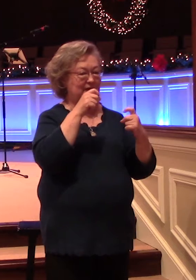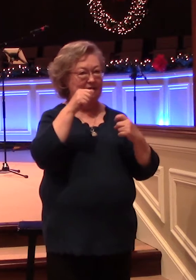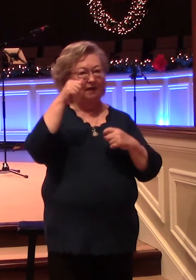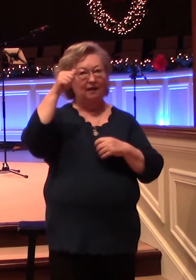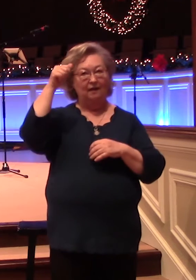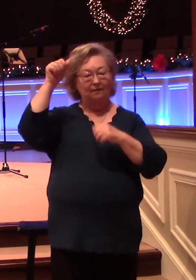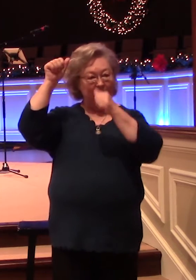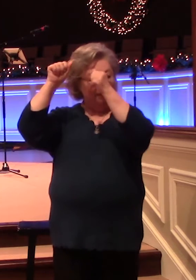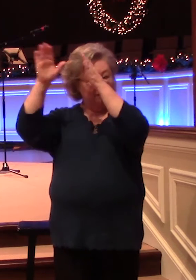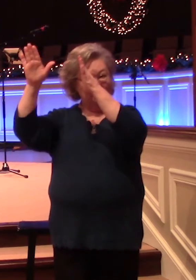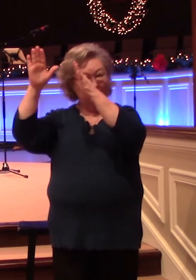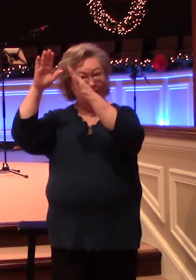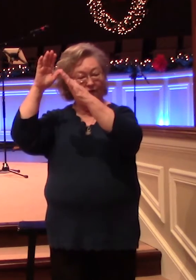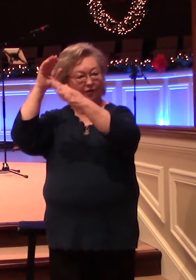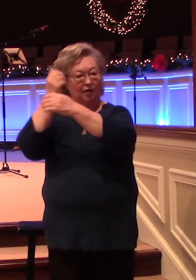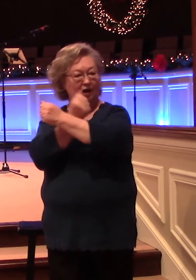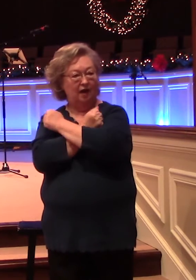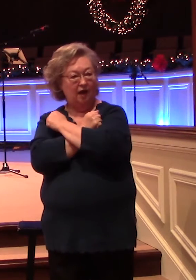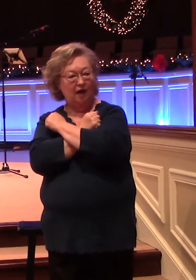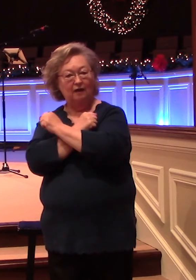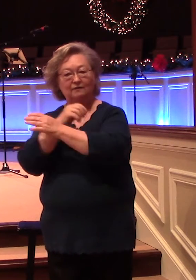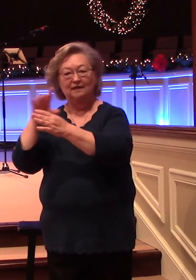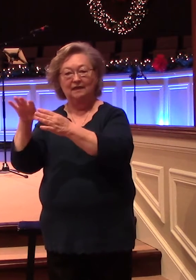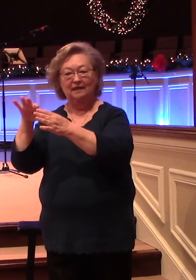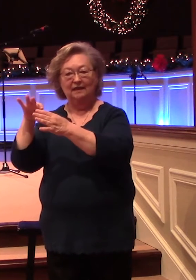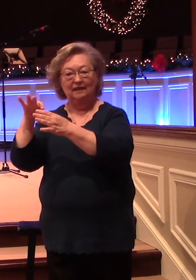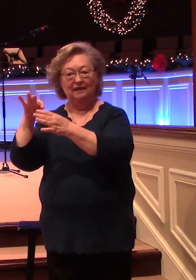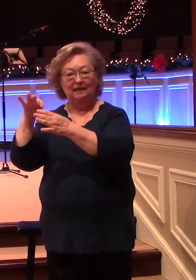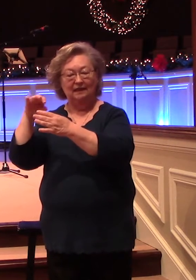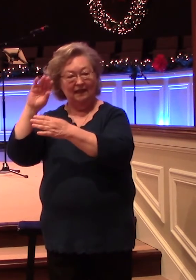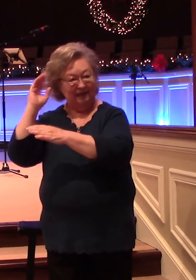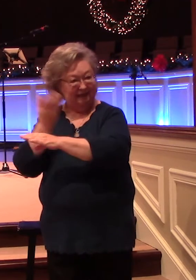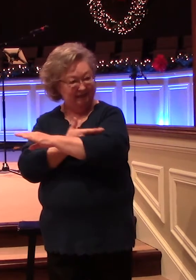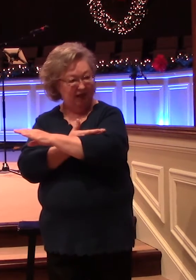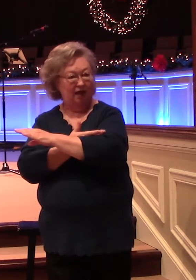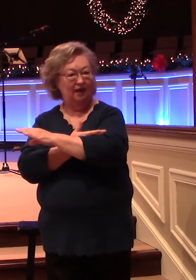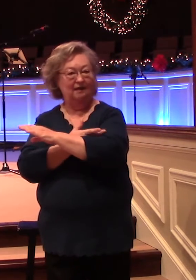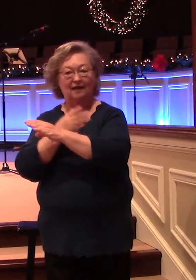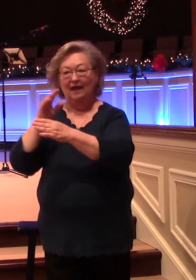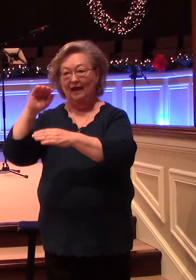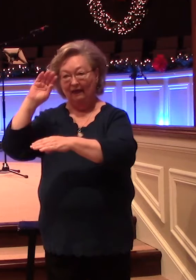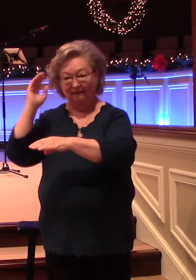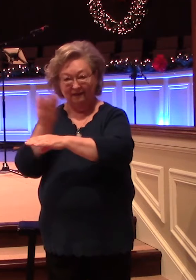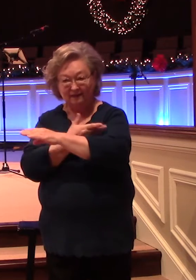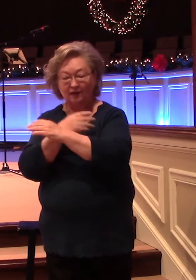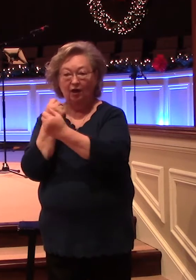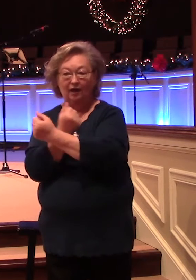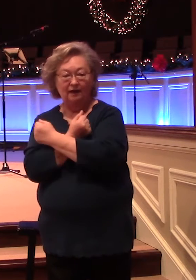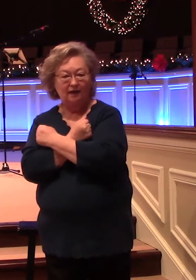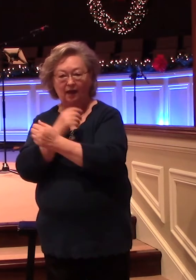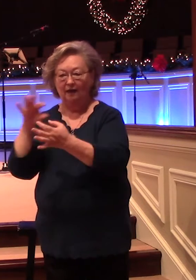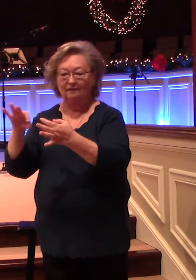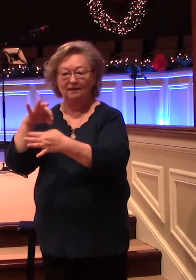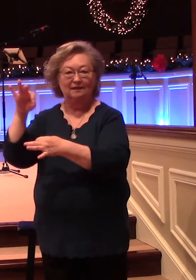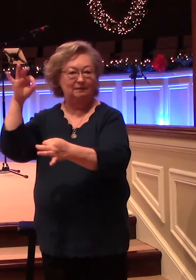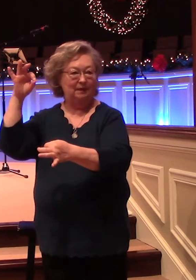Spirit. The Father loves the Spirit. They love one another in a specific kind of way. That's how it shows